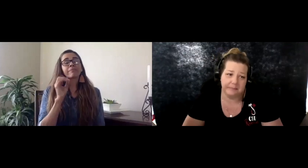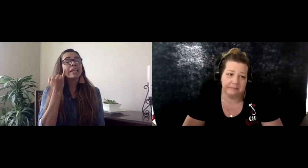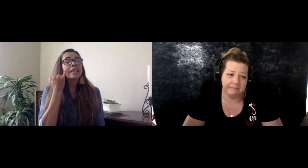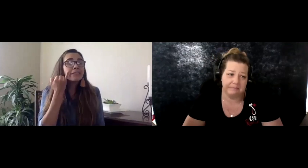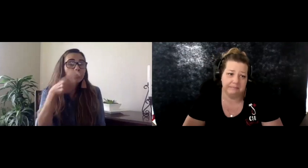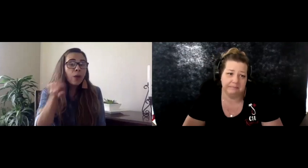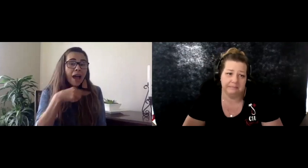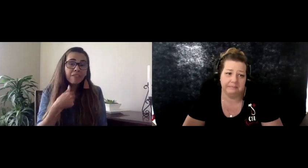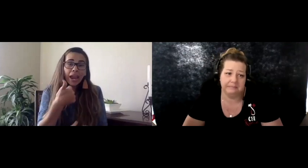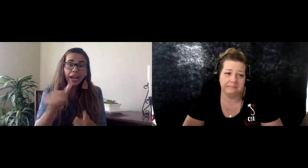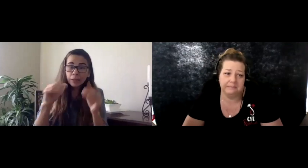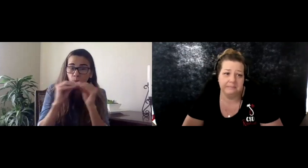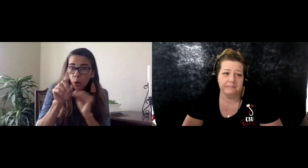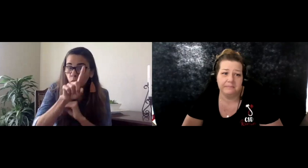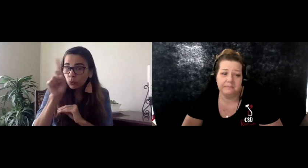children.